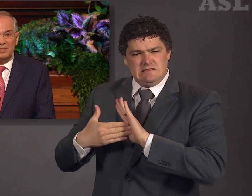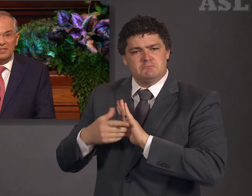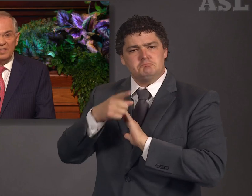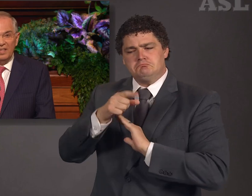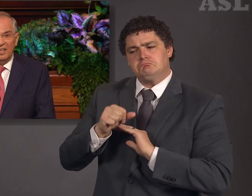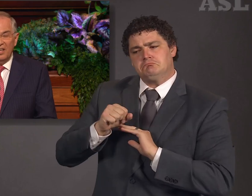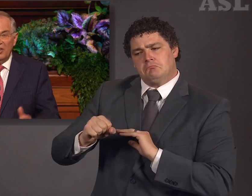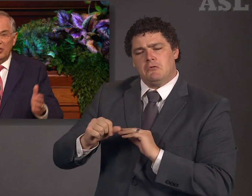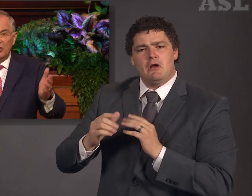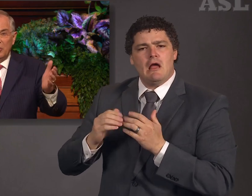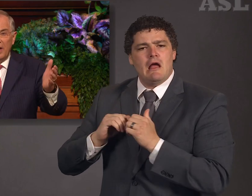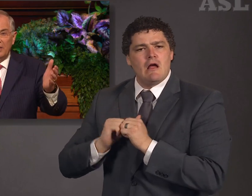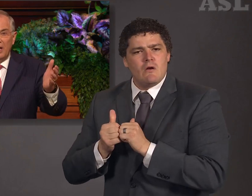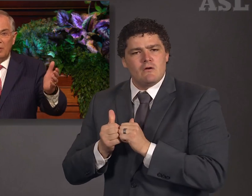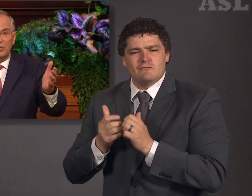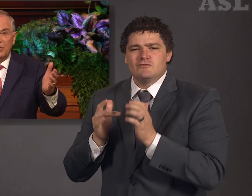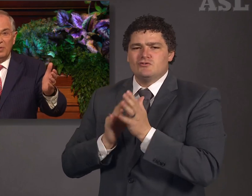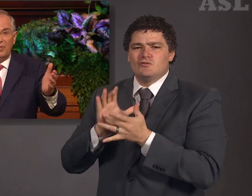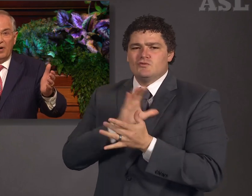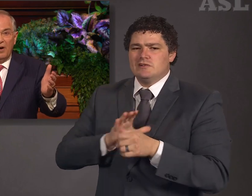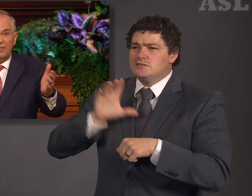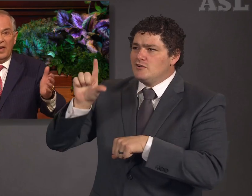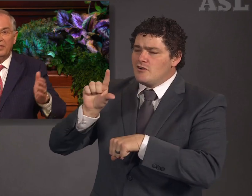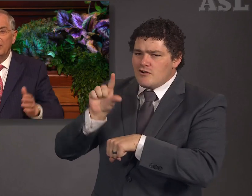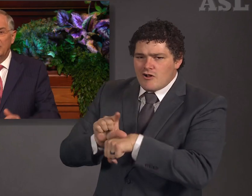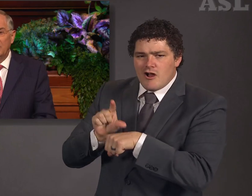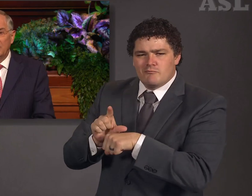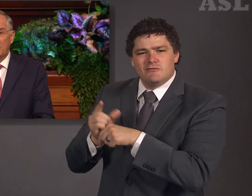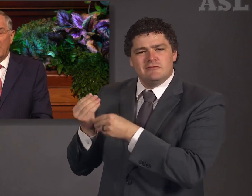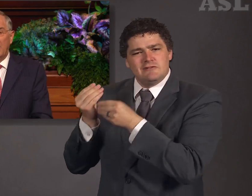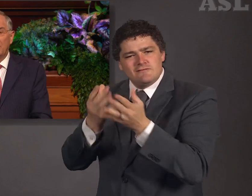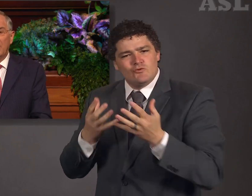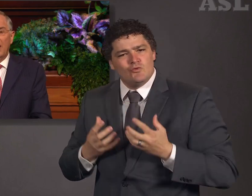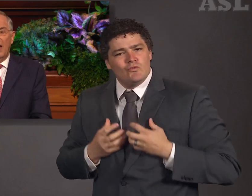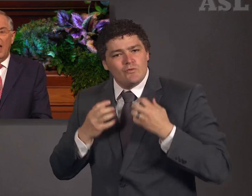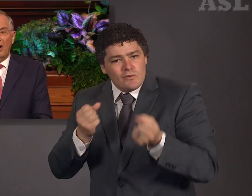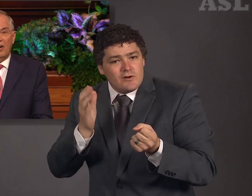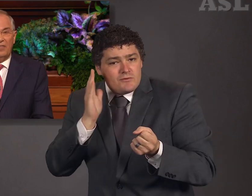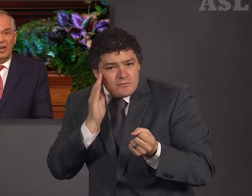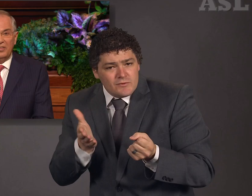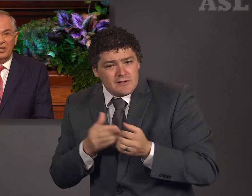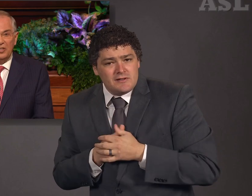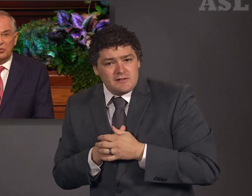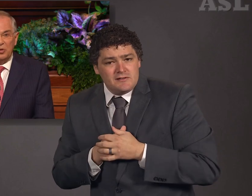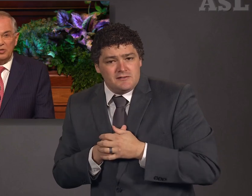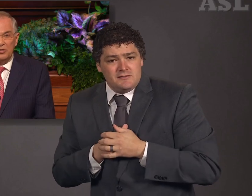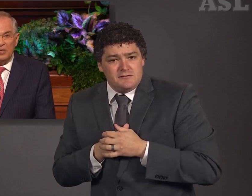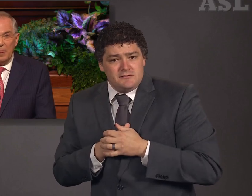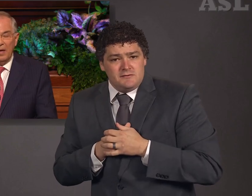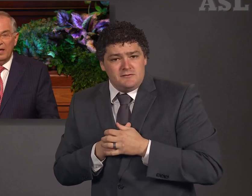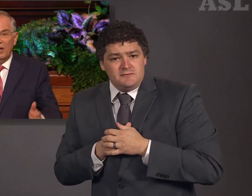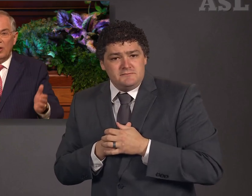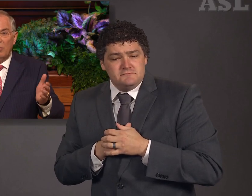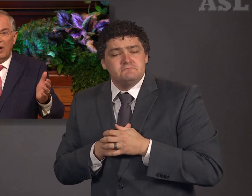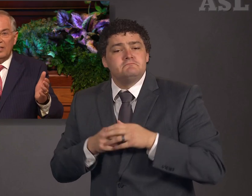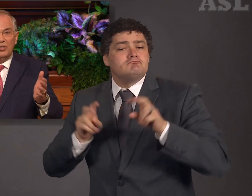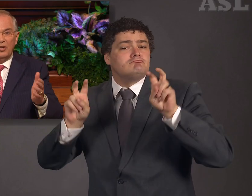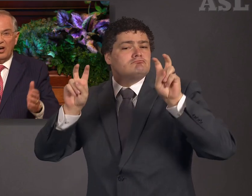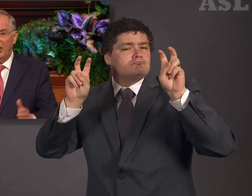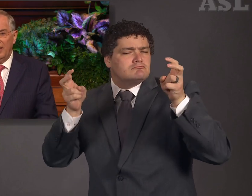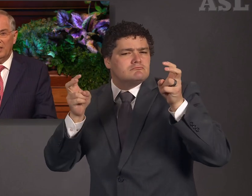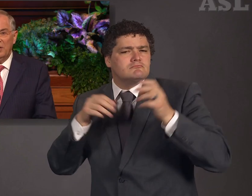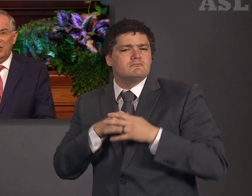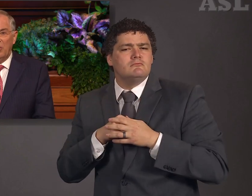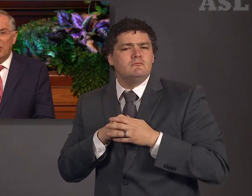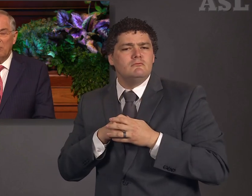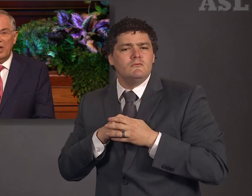love? The strength comes from our faith in Jesus Christ and our faith in his words. "Blessed